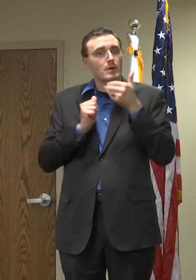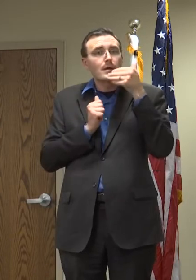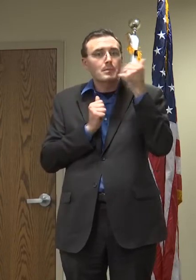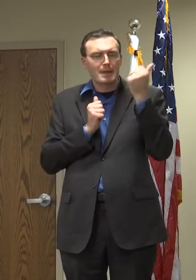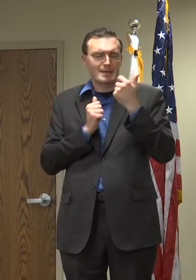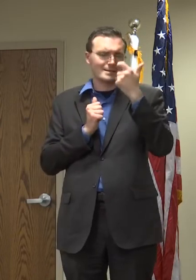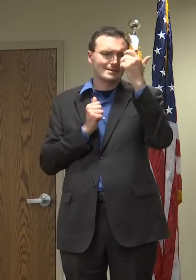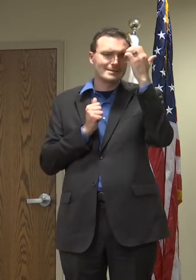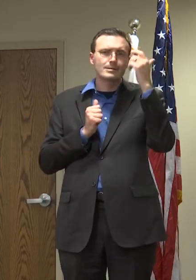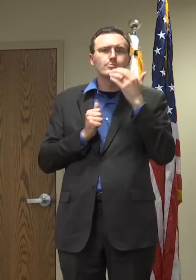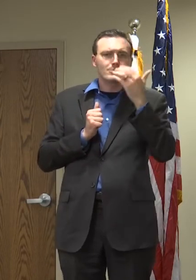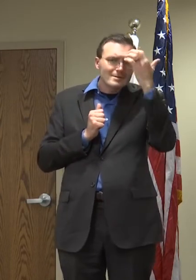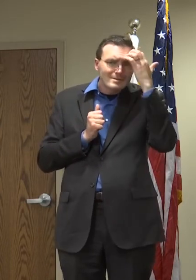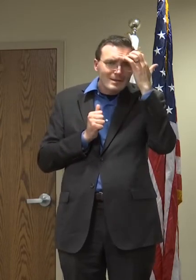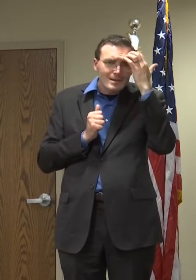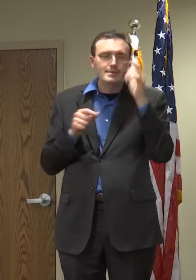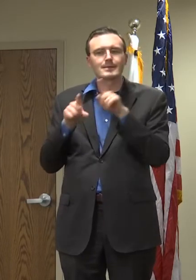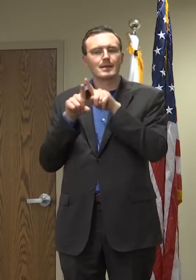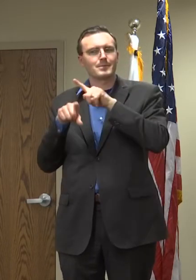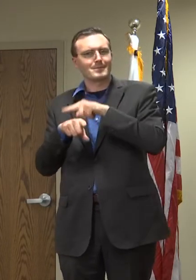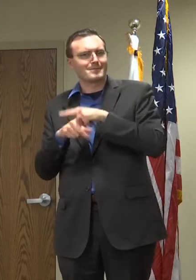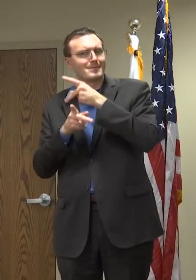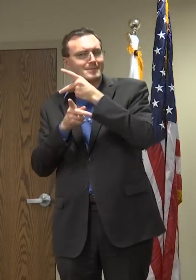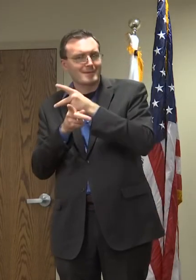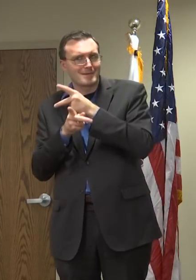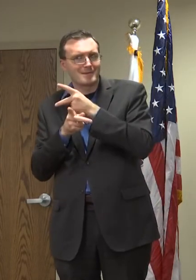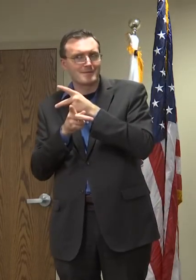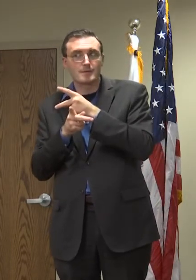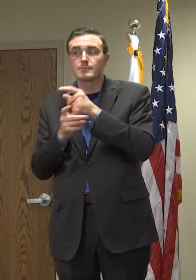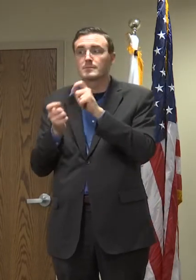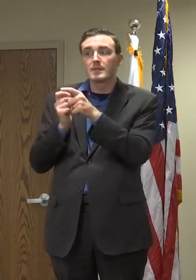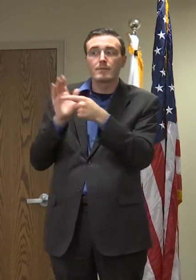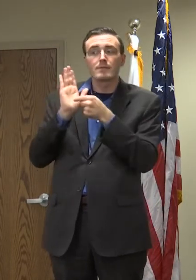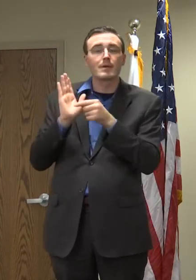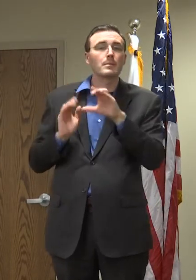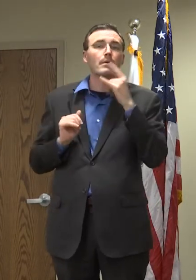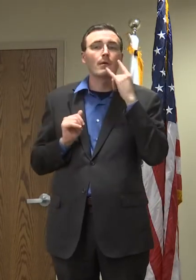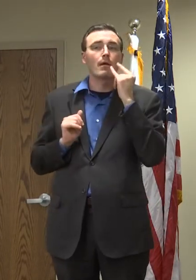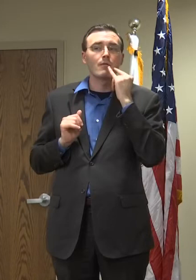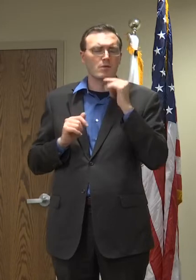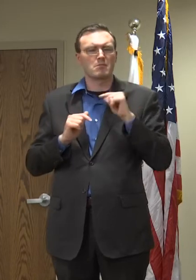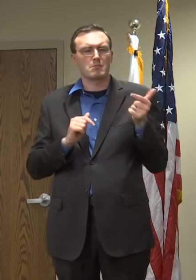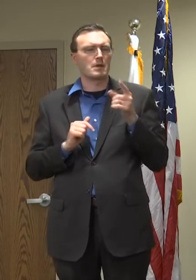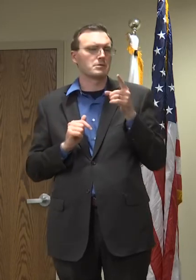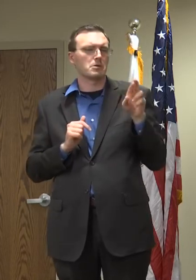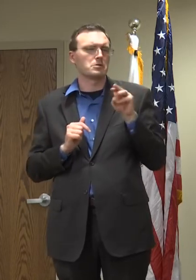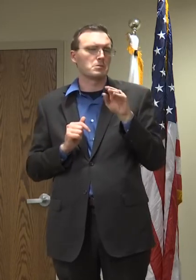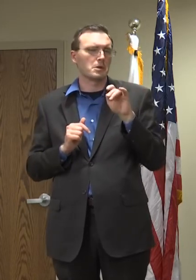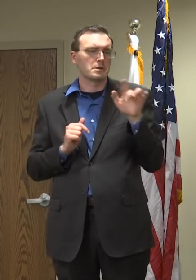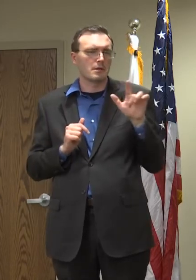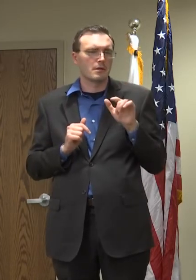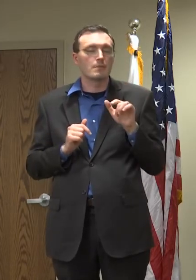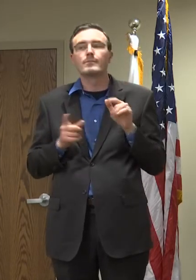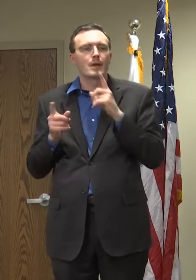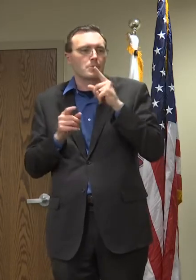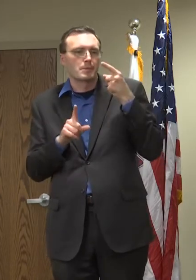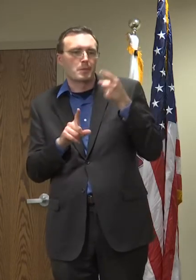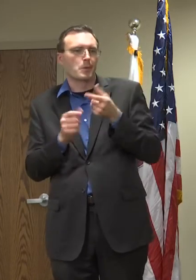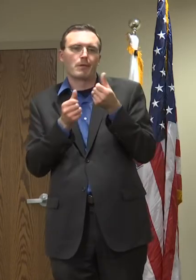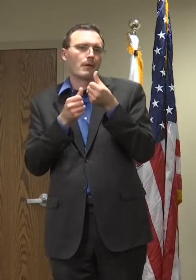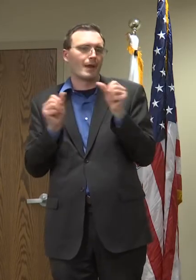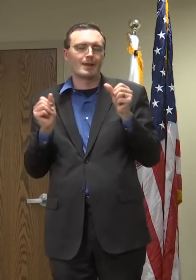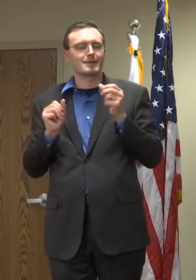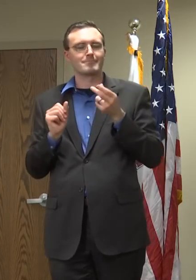caution as we can for our employees. But specifically about California, I'll let Dr. Martell complete. Well, I believe any state in general, any one of those